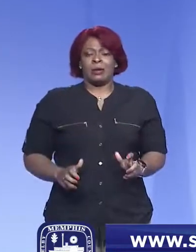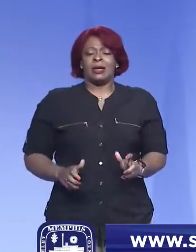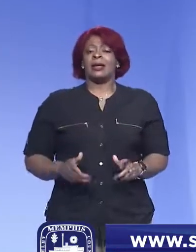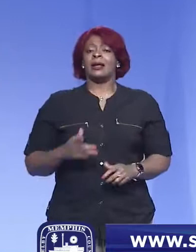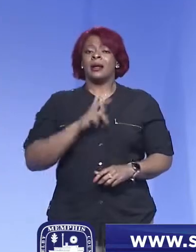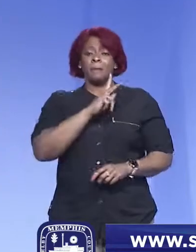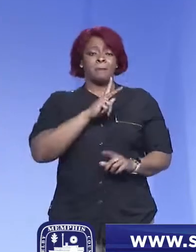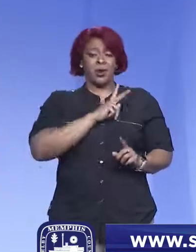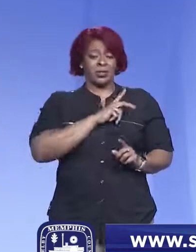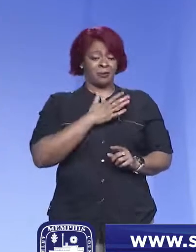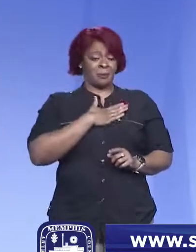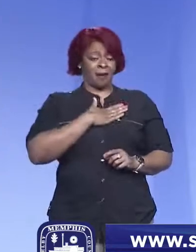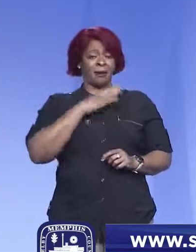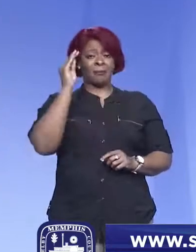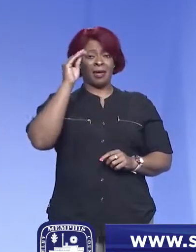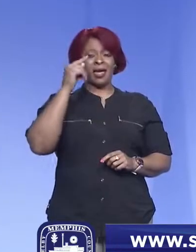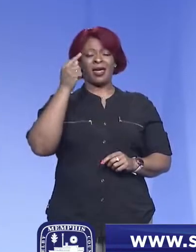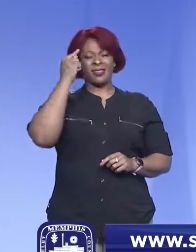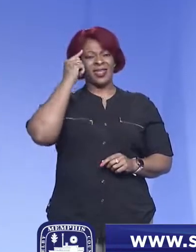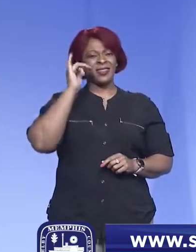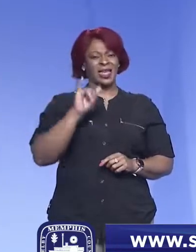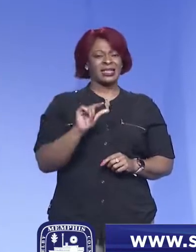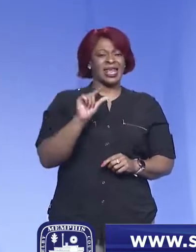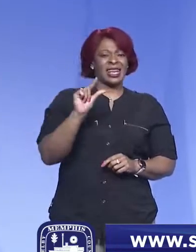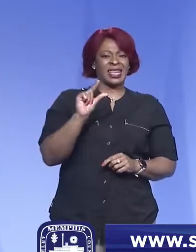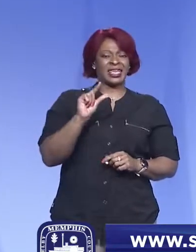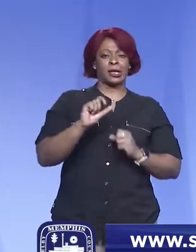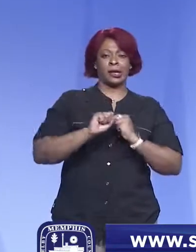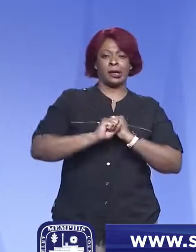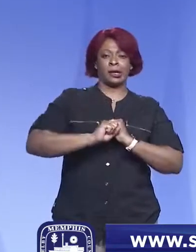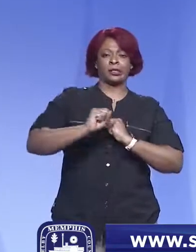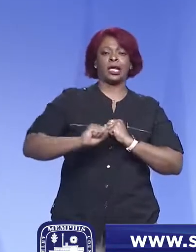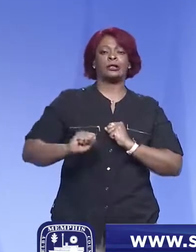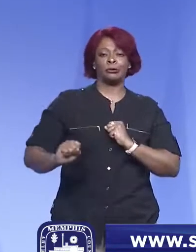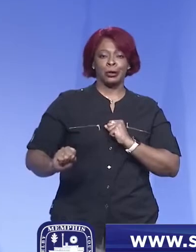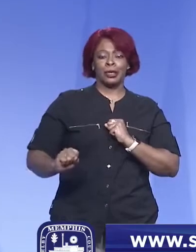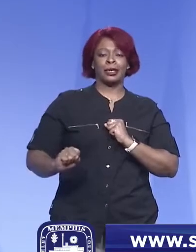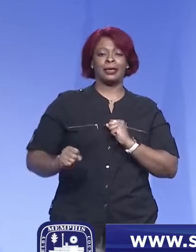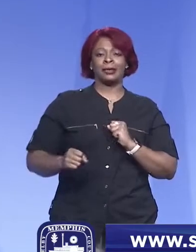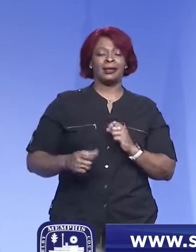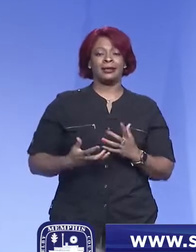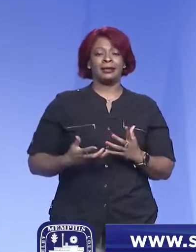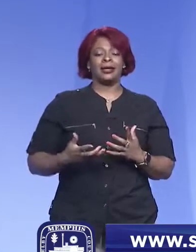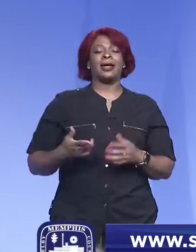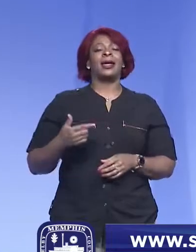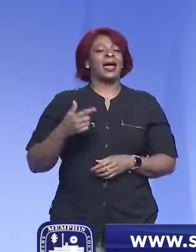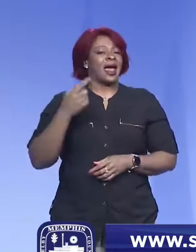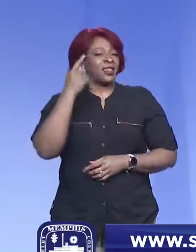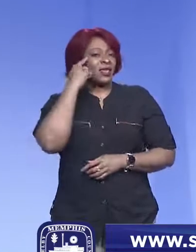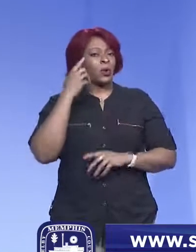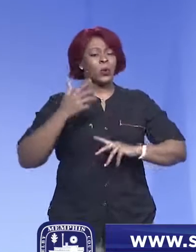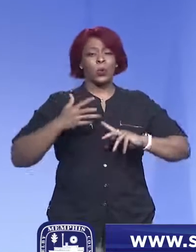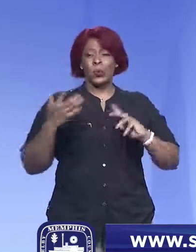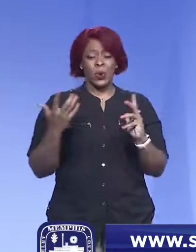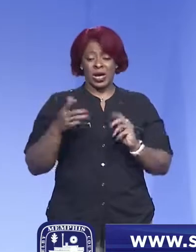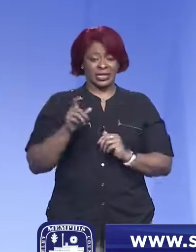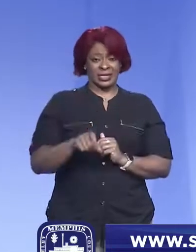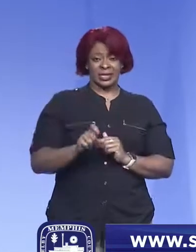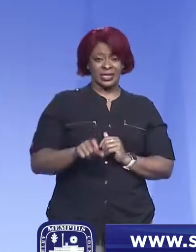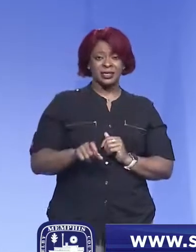Personally, I think that may be a little exaggerated. I think what is